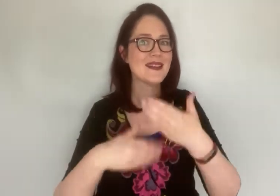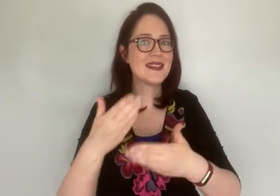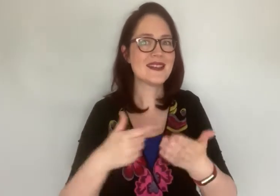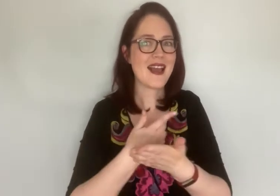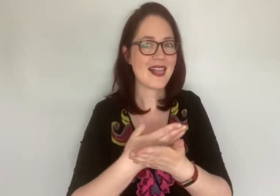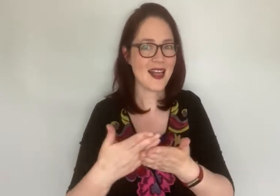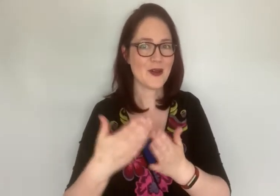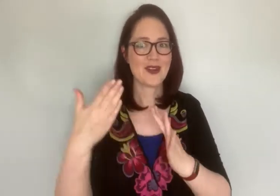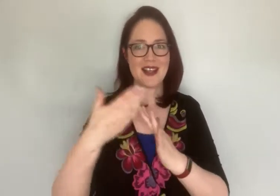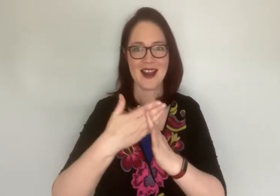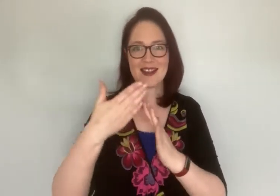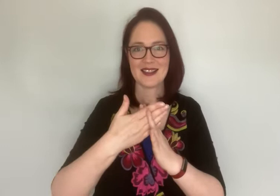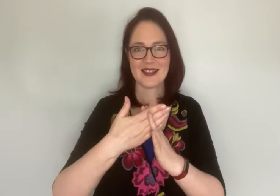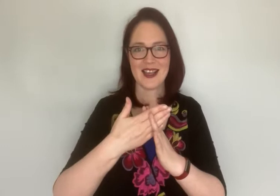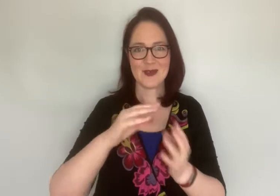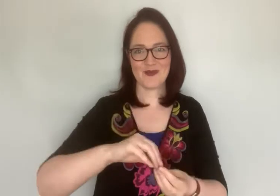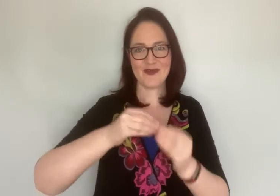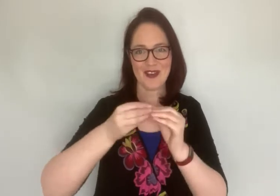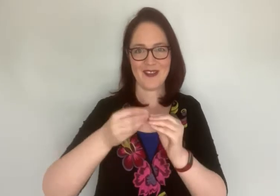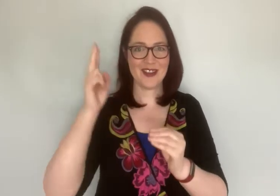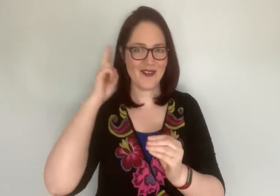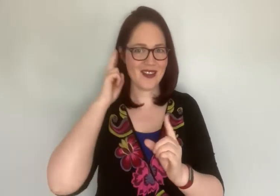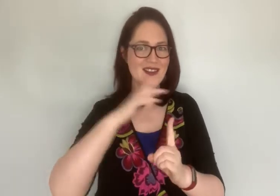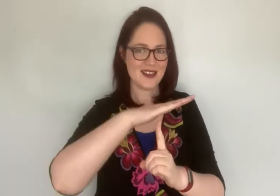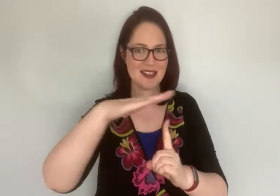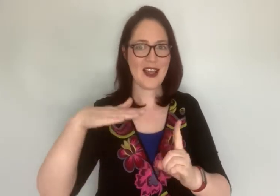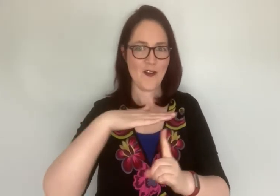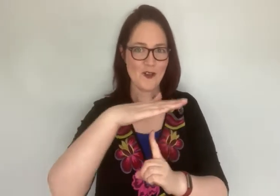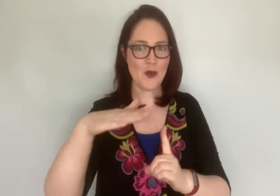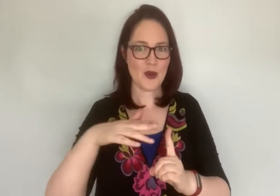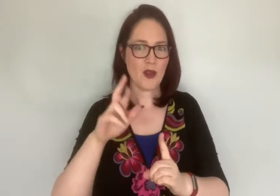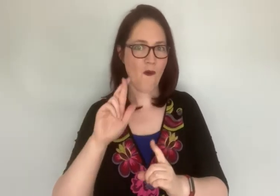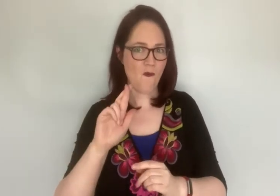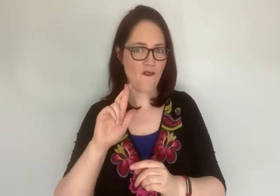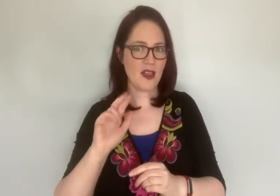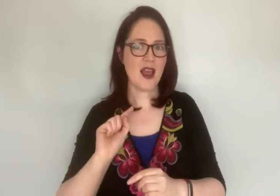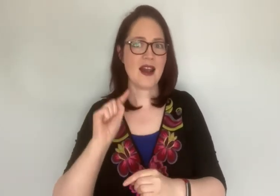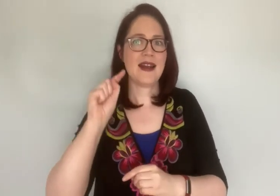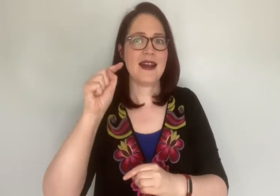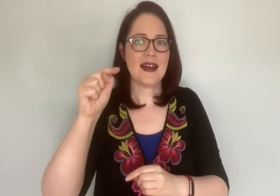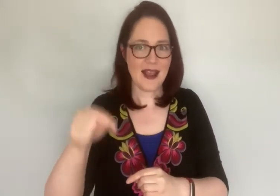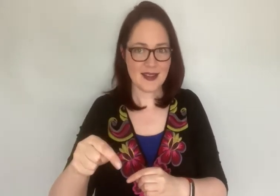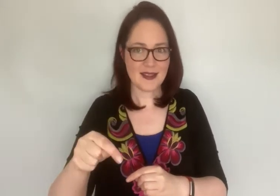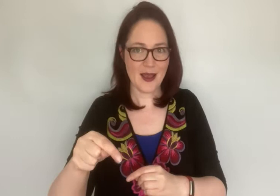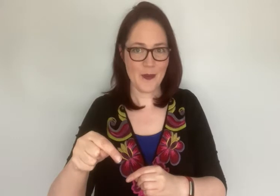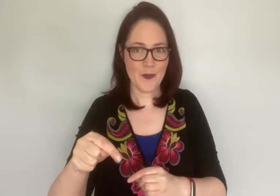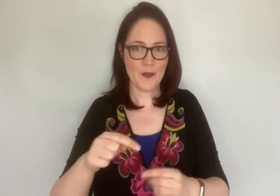trying to make crafting more accessible for the deaf community. So I've started conversations there. So hopefully next